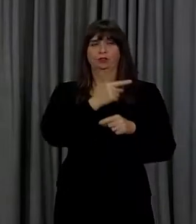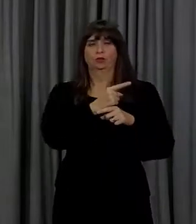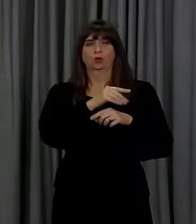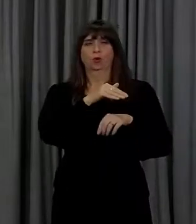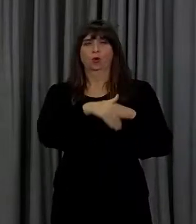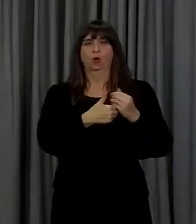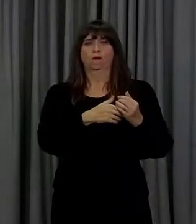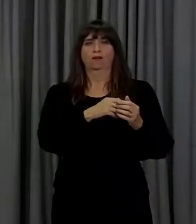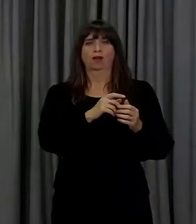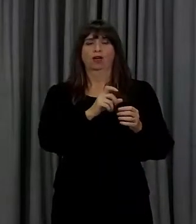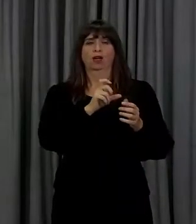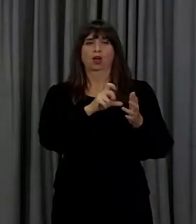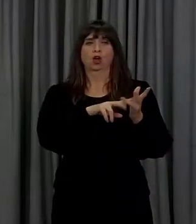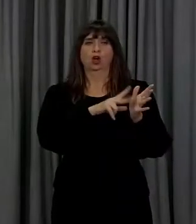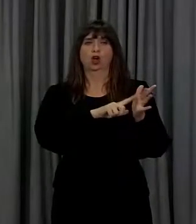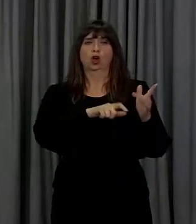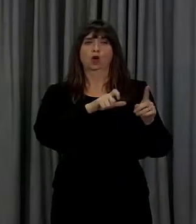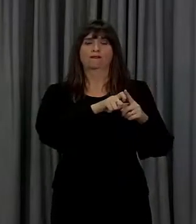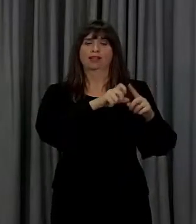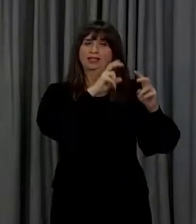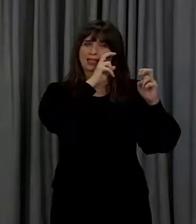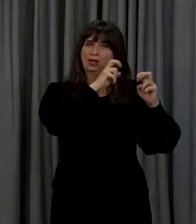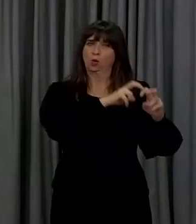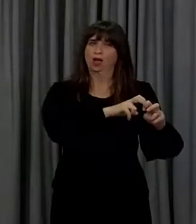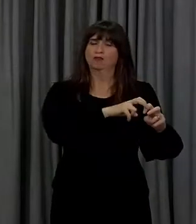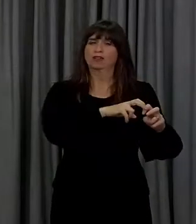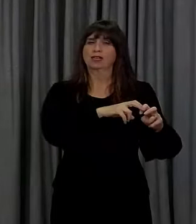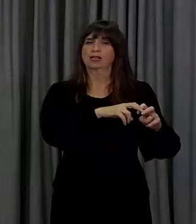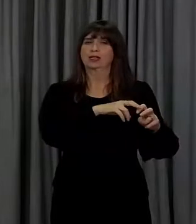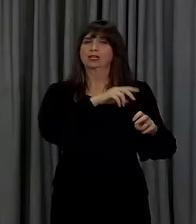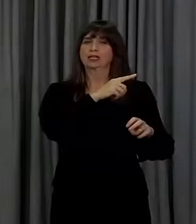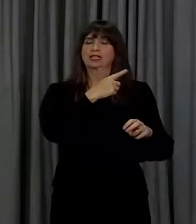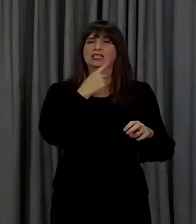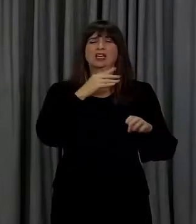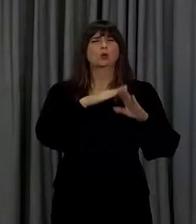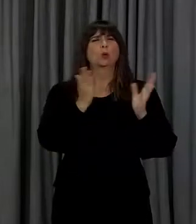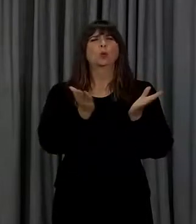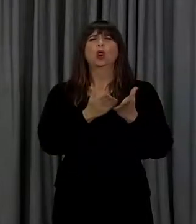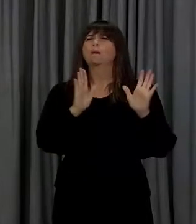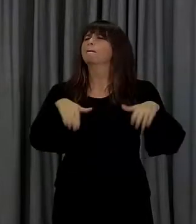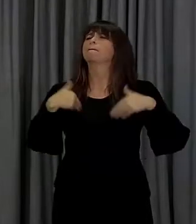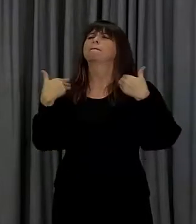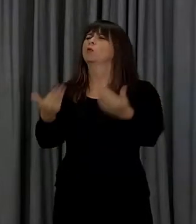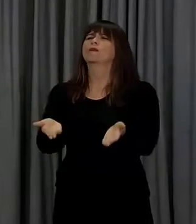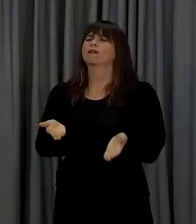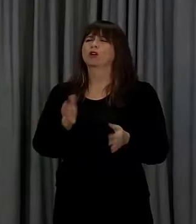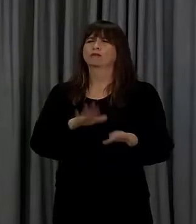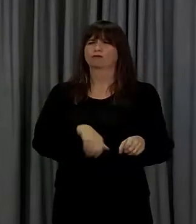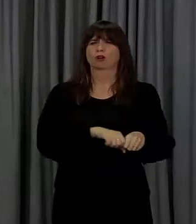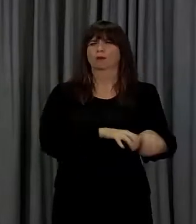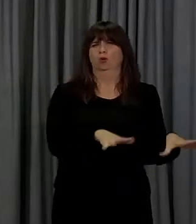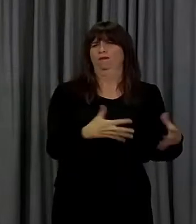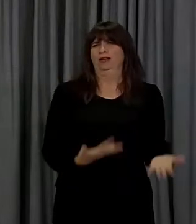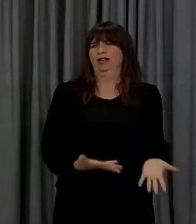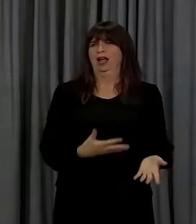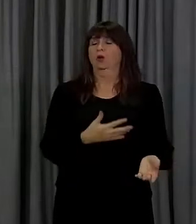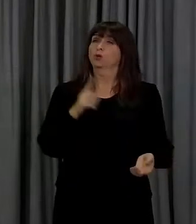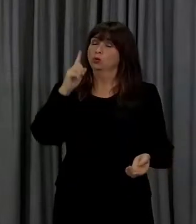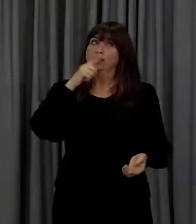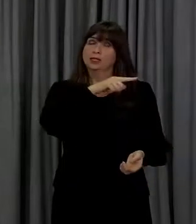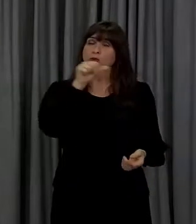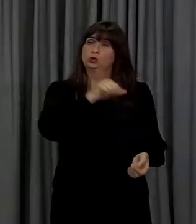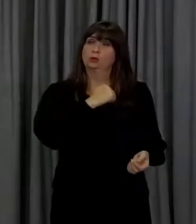COVID pandemic inquiry, a specific one in Wales. He said that the world had moved on from the pandemic. Do you think that he